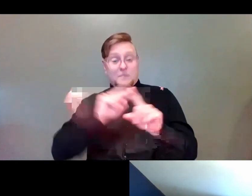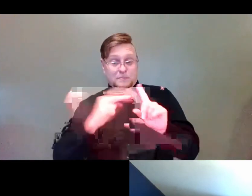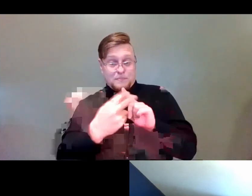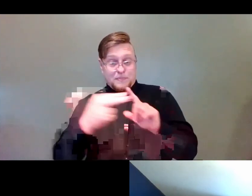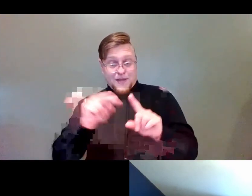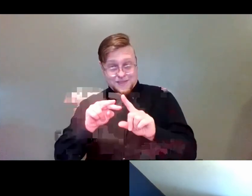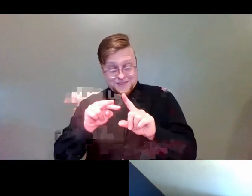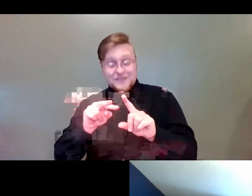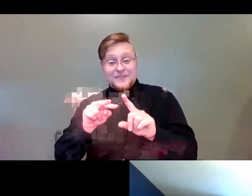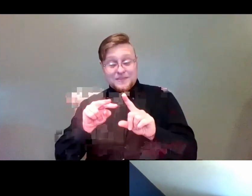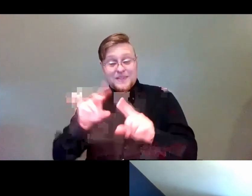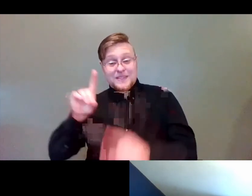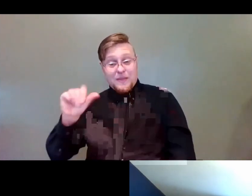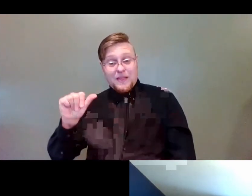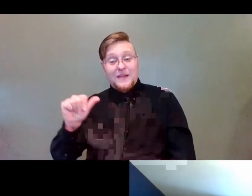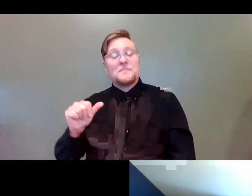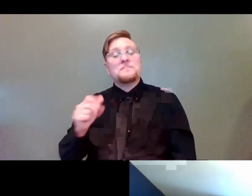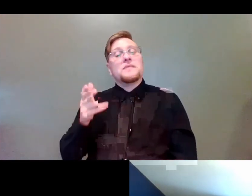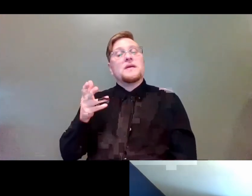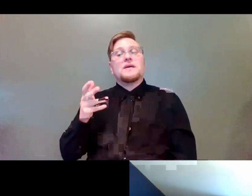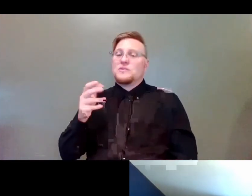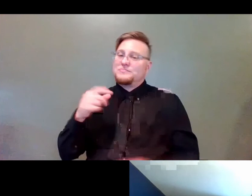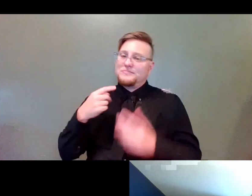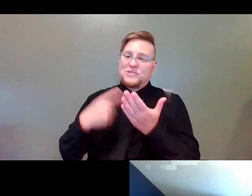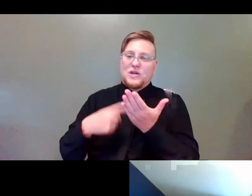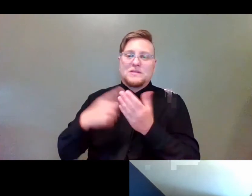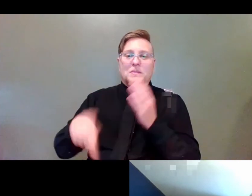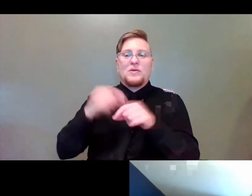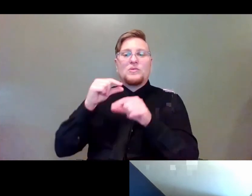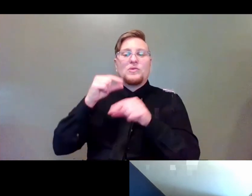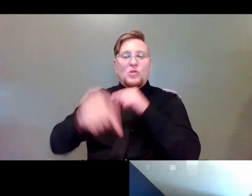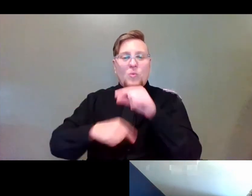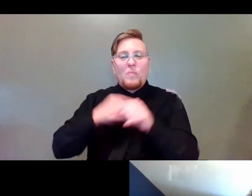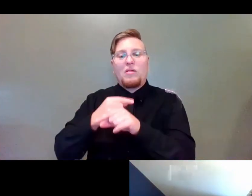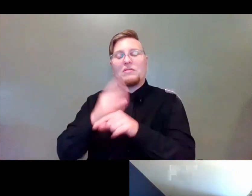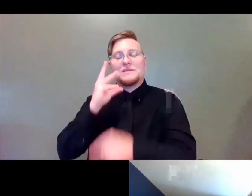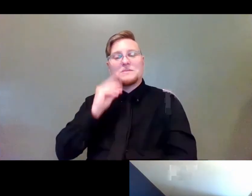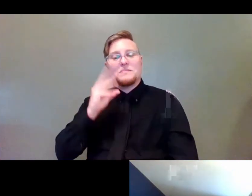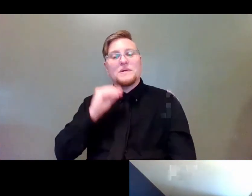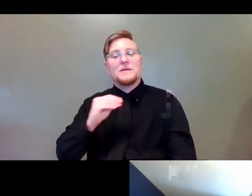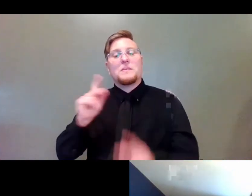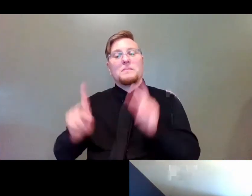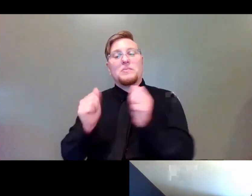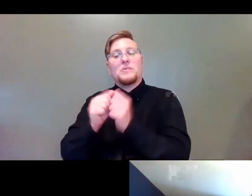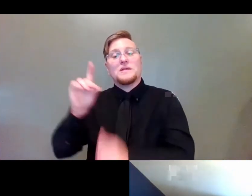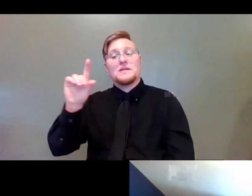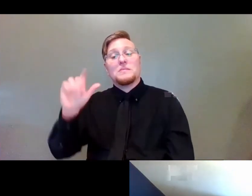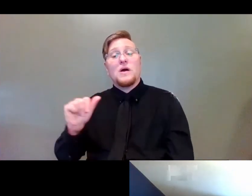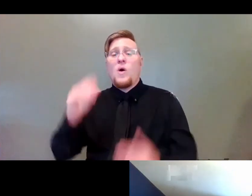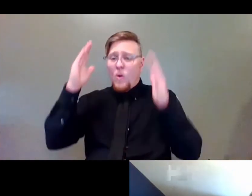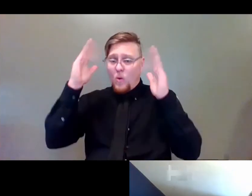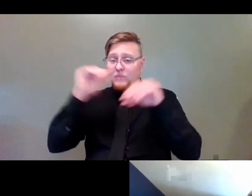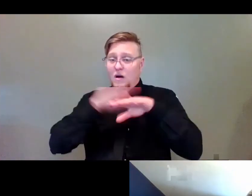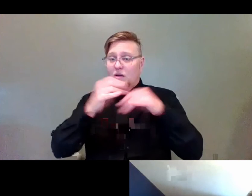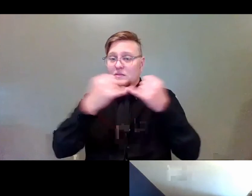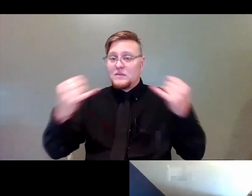issues. And we've done it at the University of Oregon, and we're hoping we're going to be able to take that online as a class that will be